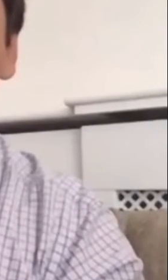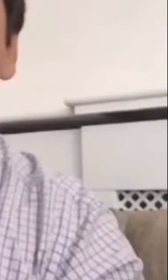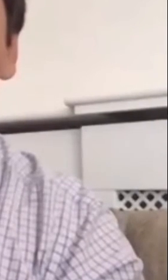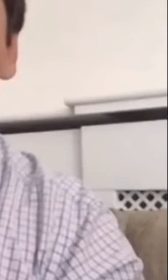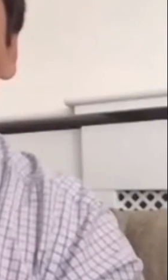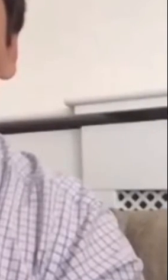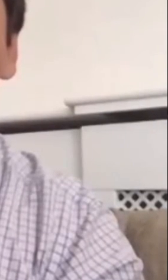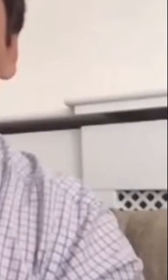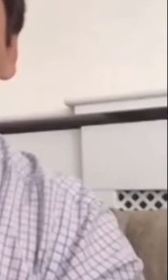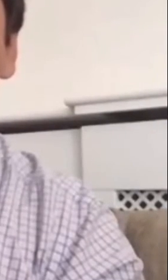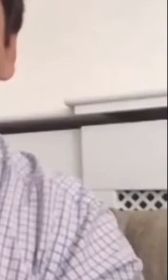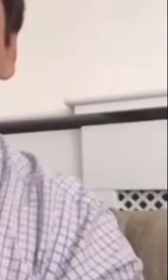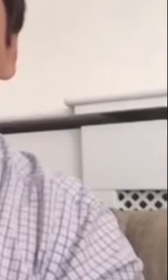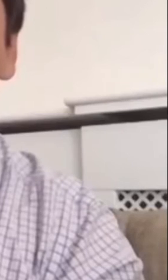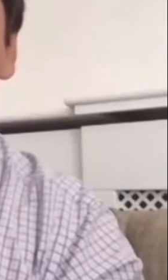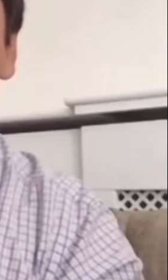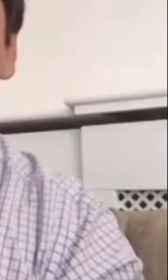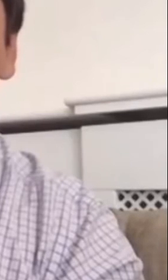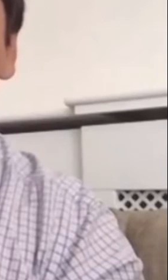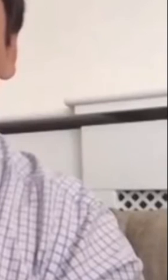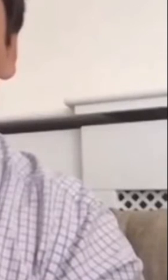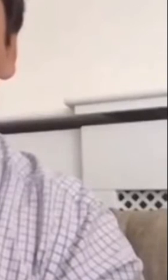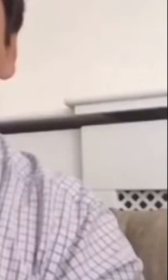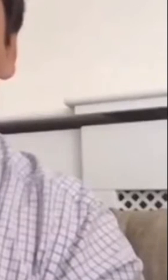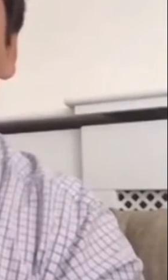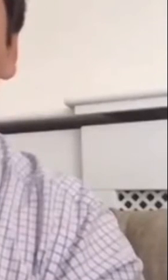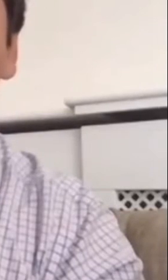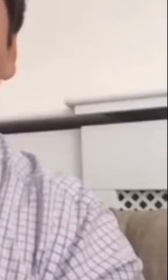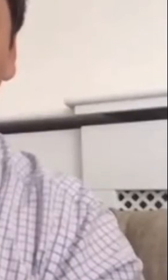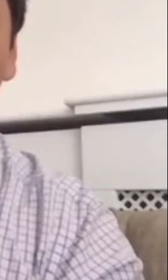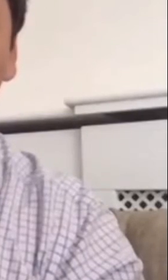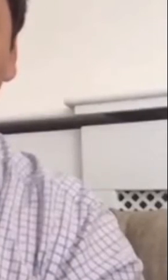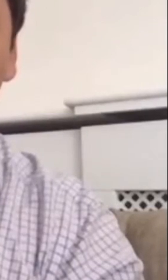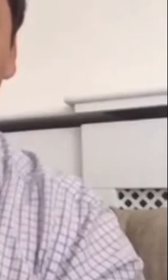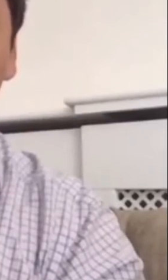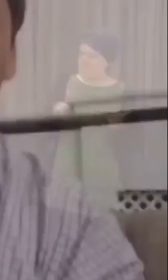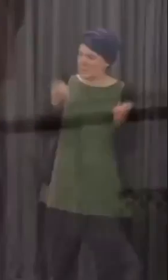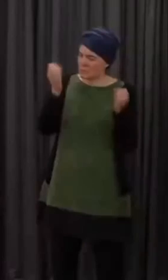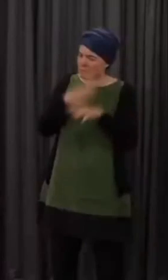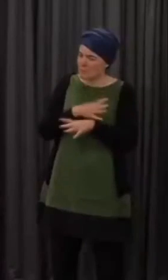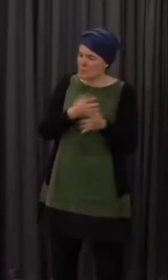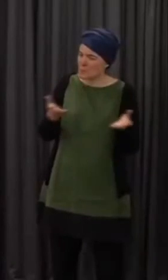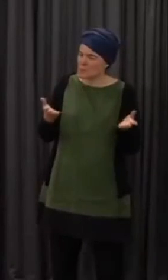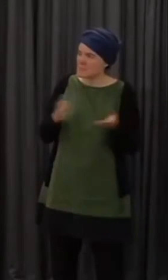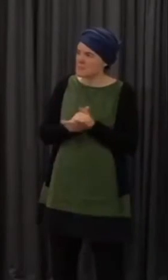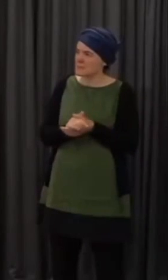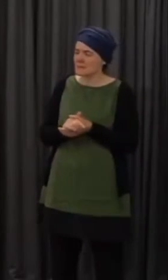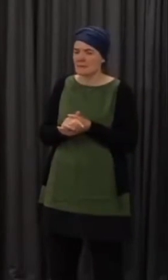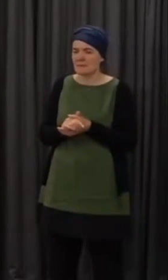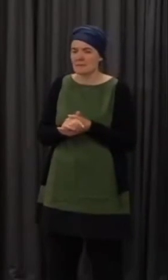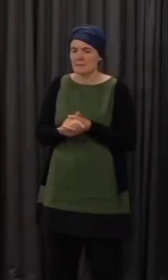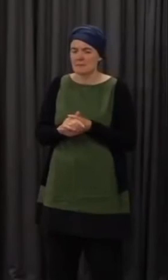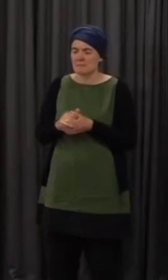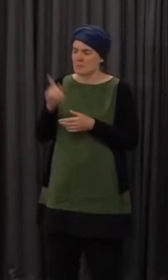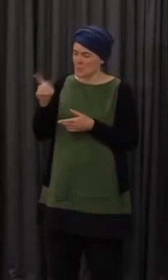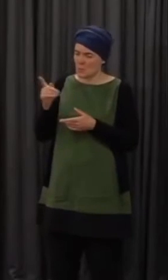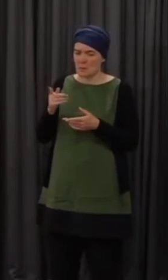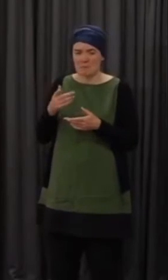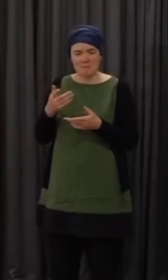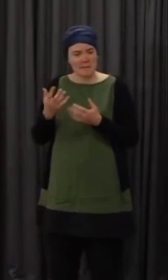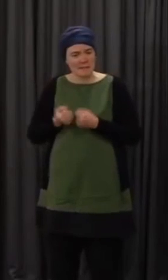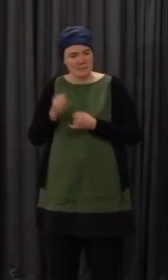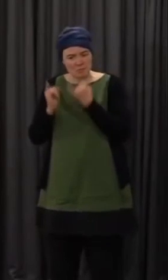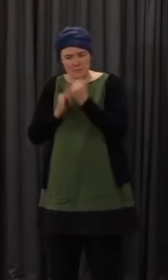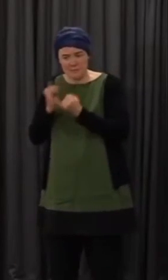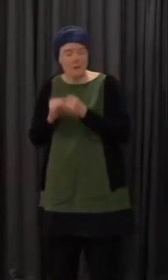that you might have caused some confusion yesterday. Do you accept that or not? Well, I don't, actually, because I think